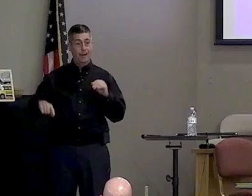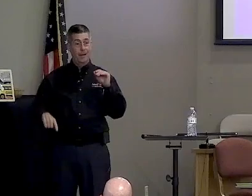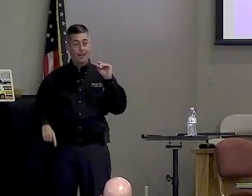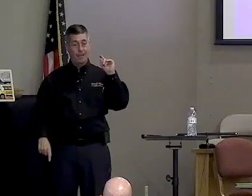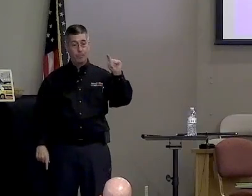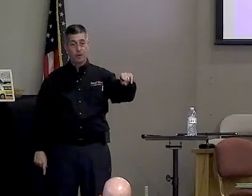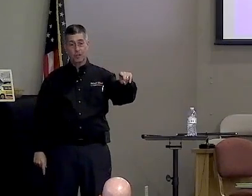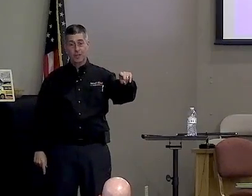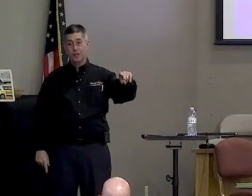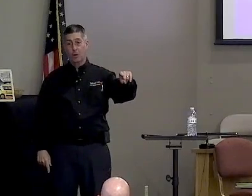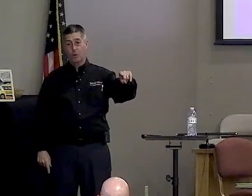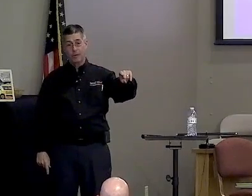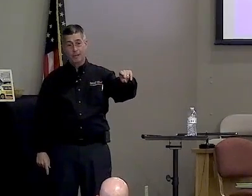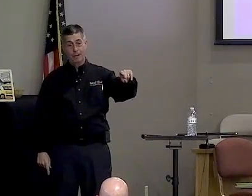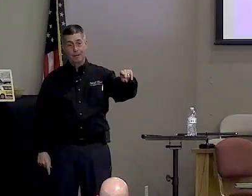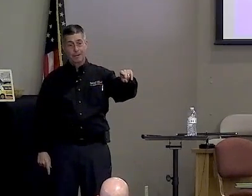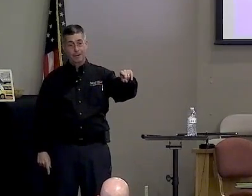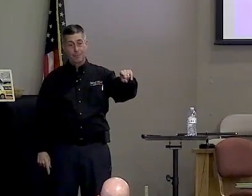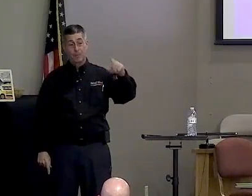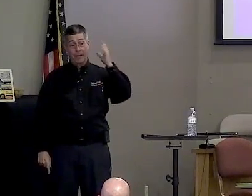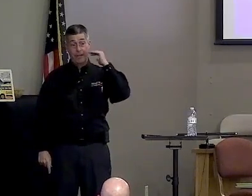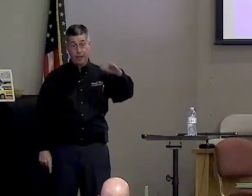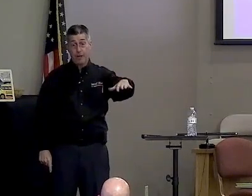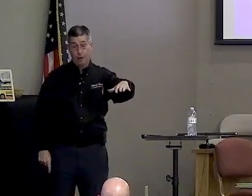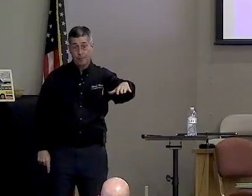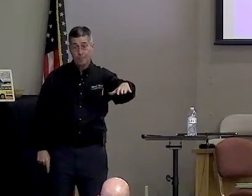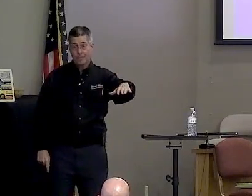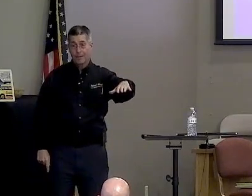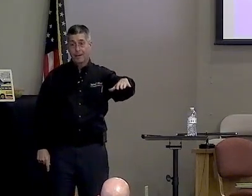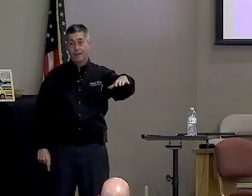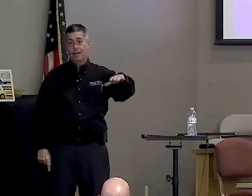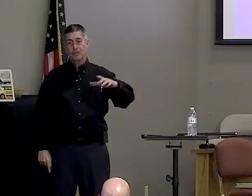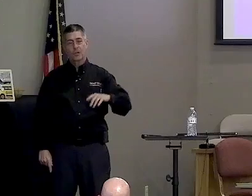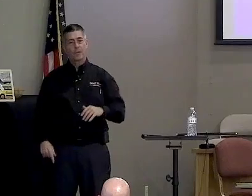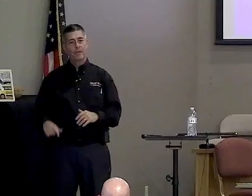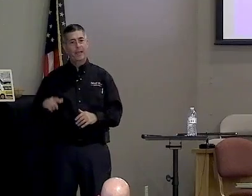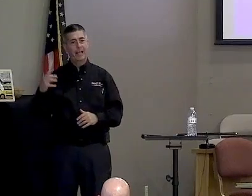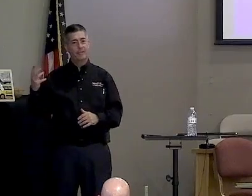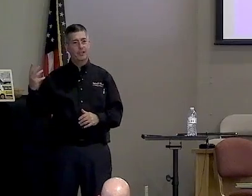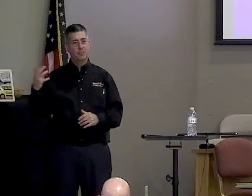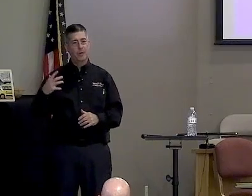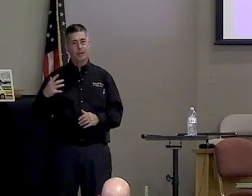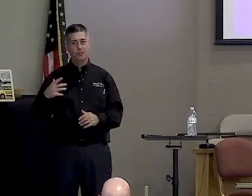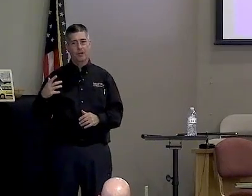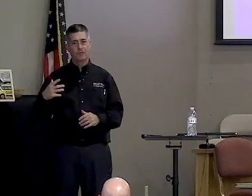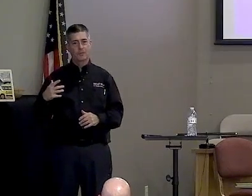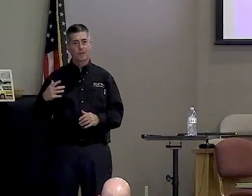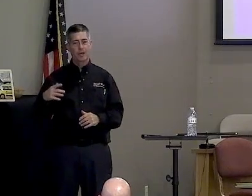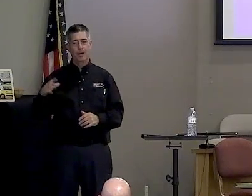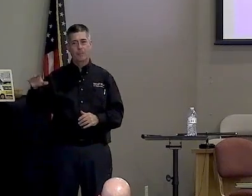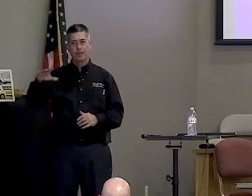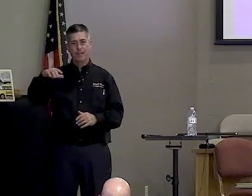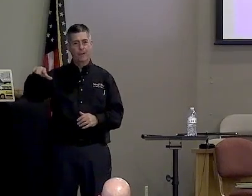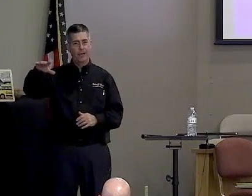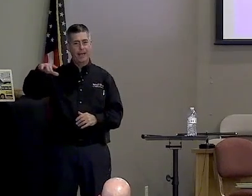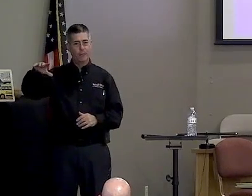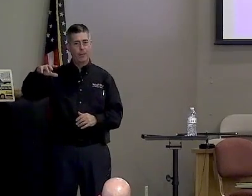And that person didn't know what we did. Now, they could hear. So then they got the experience of, you know, we had everybody